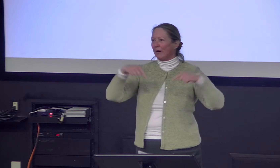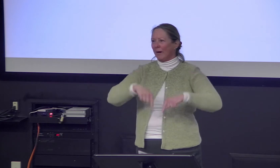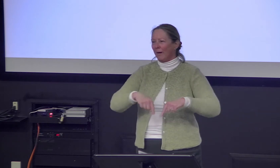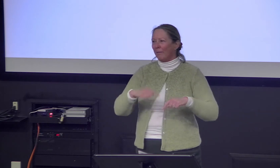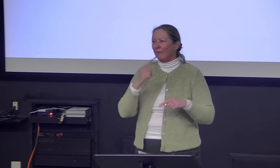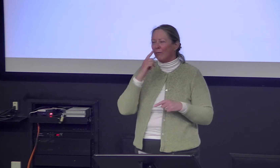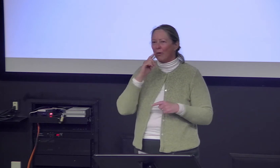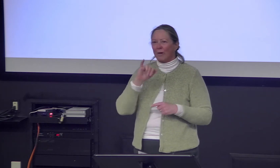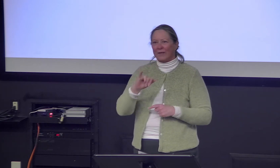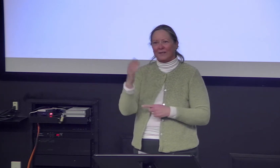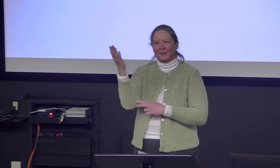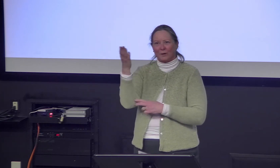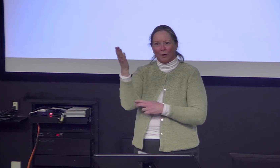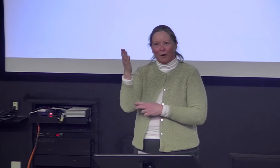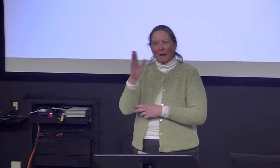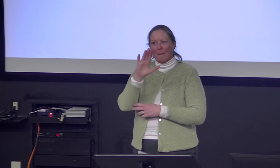Hello, I'm happy to see all of you here with us,